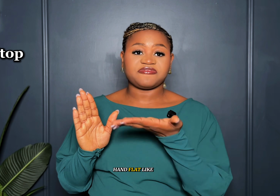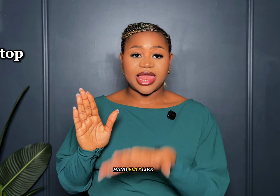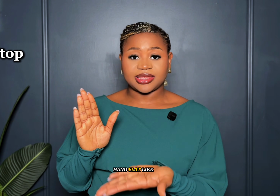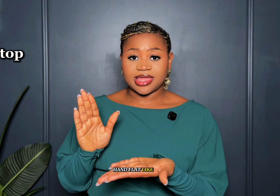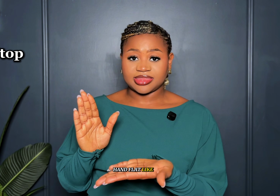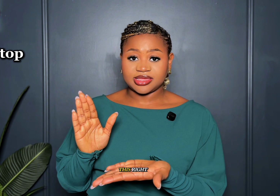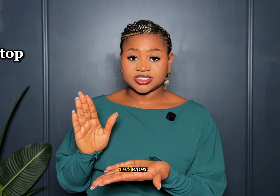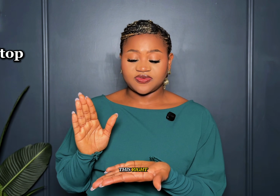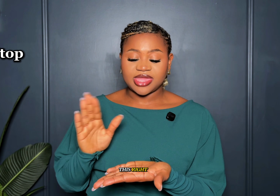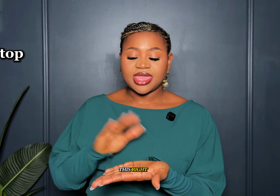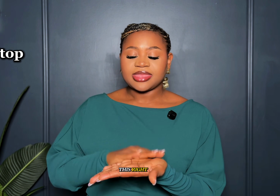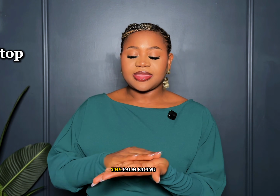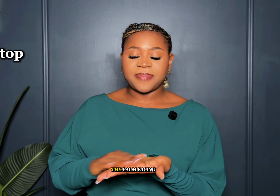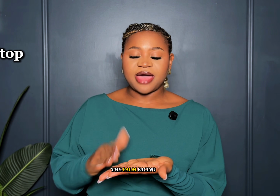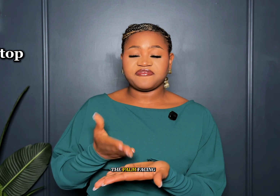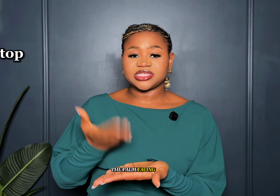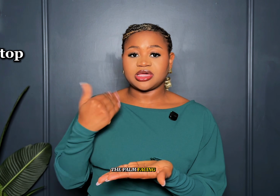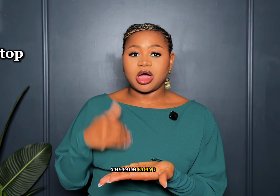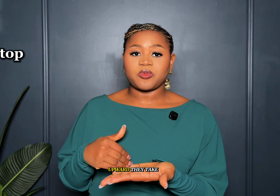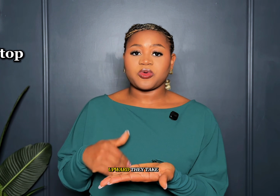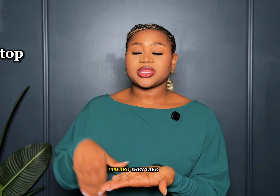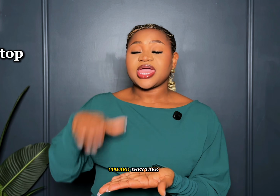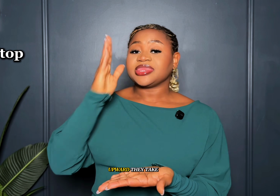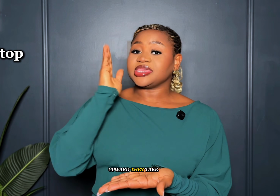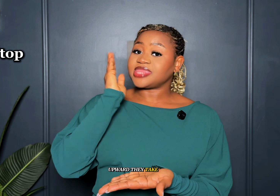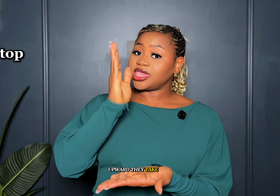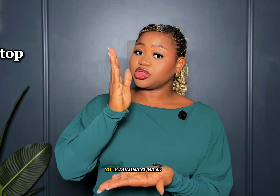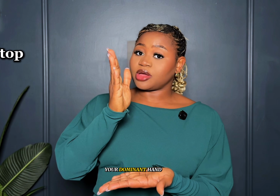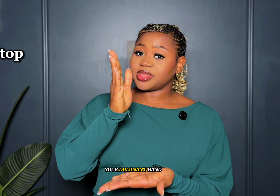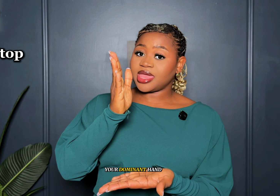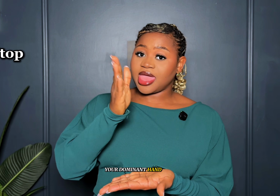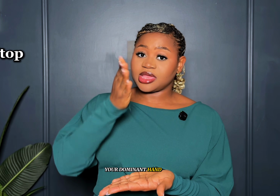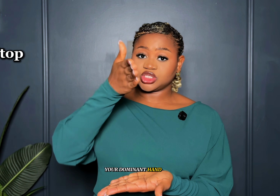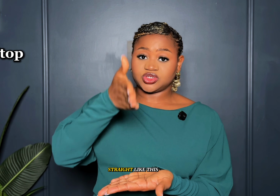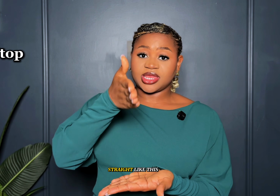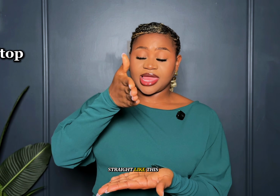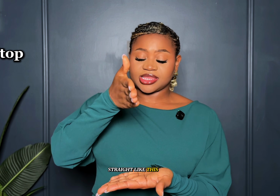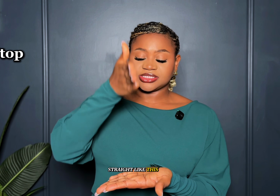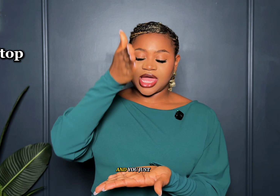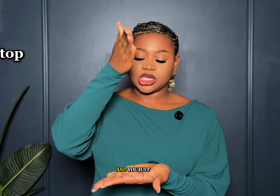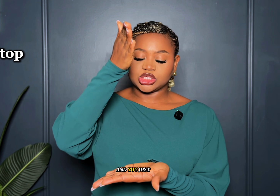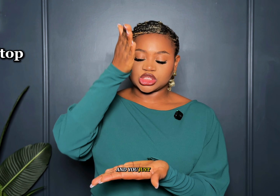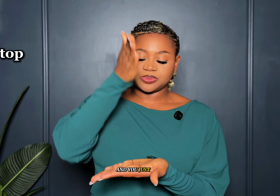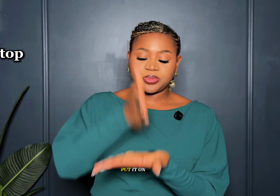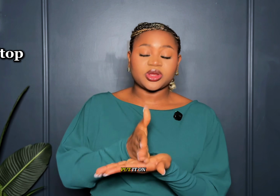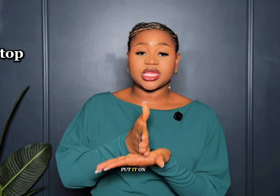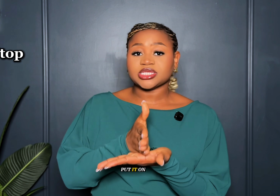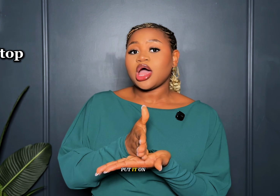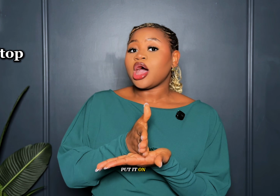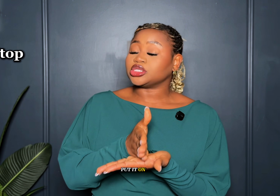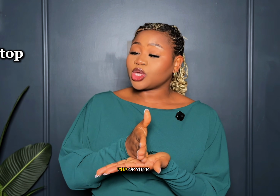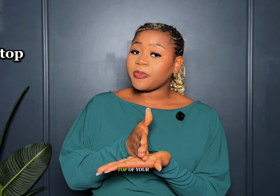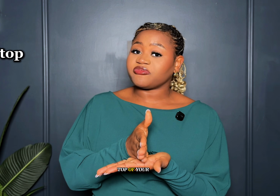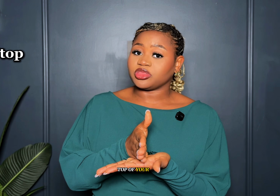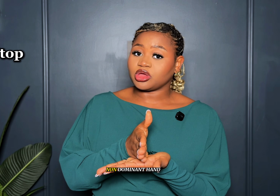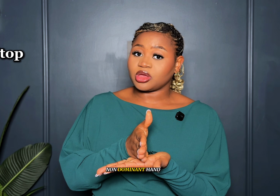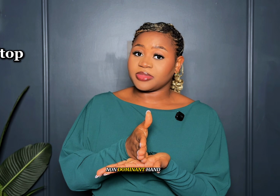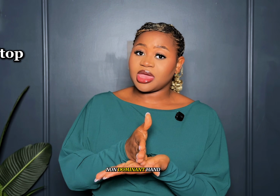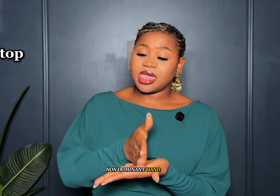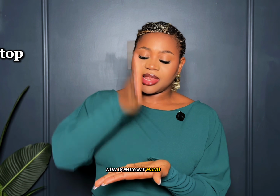flat like this, right? The palm facing upward. You take your dominant hand straight like this, and you just put it on top of your non-dominant hand, like